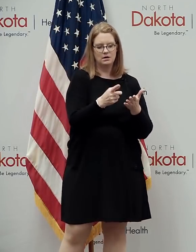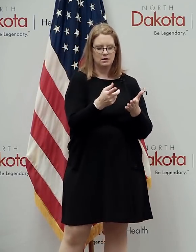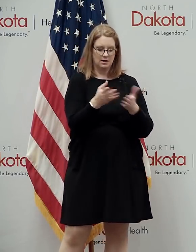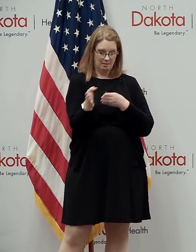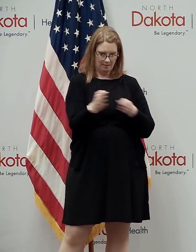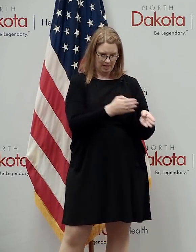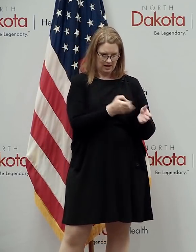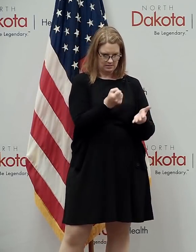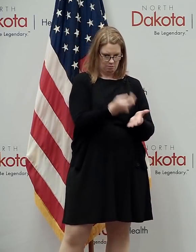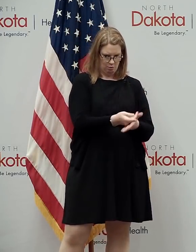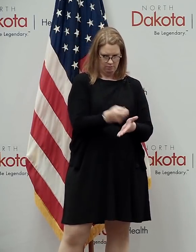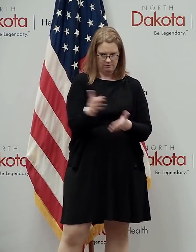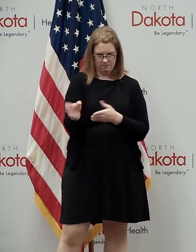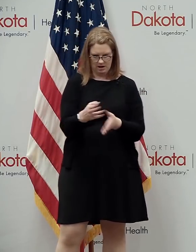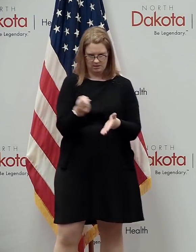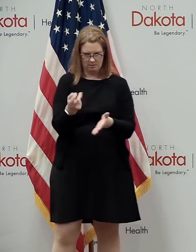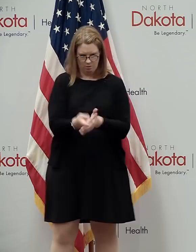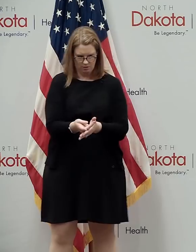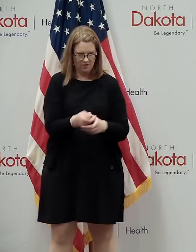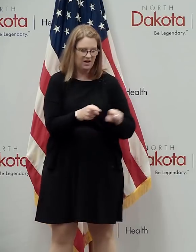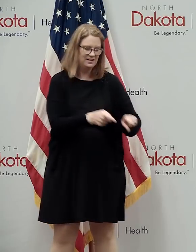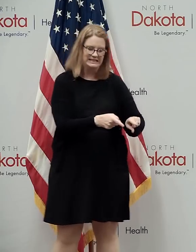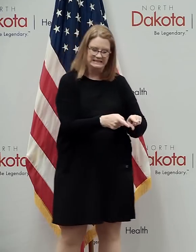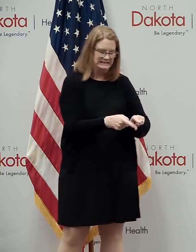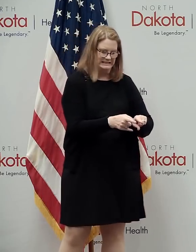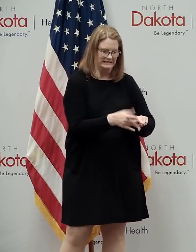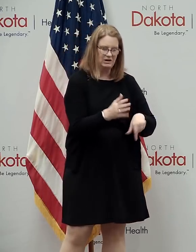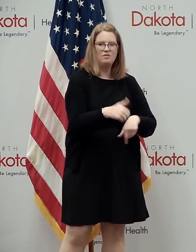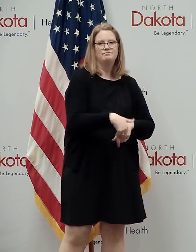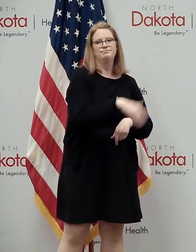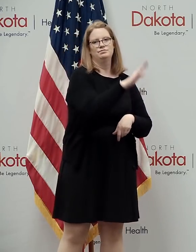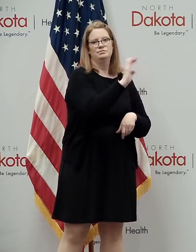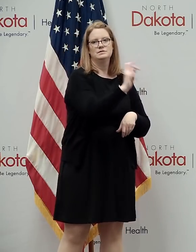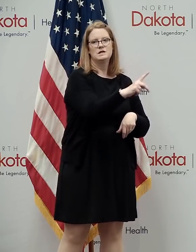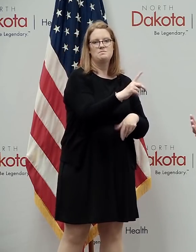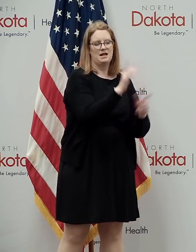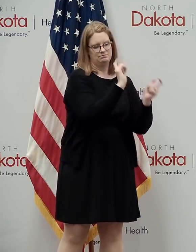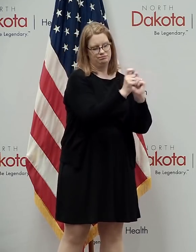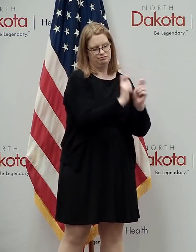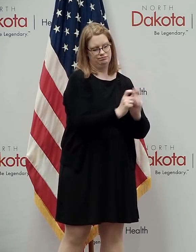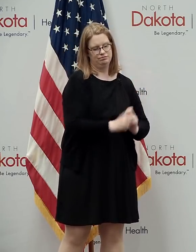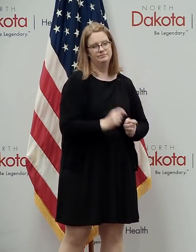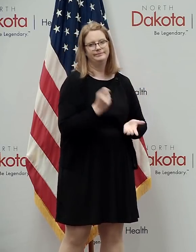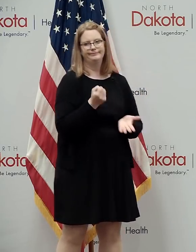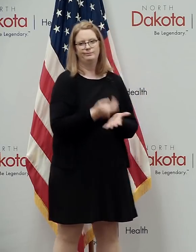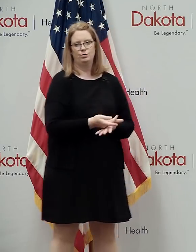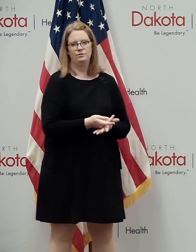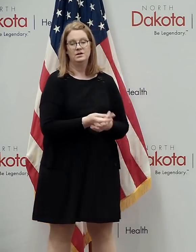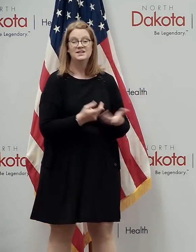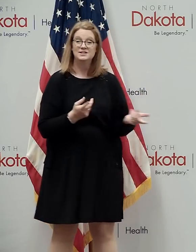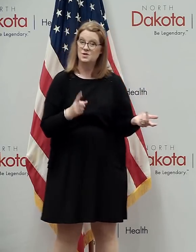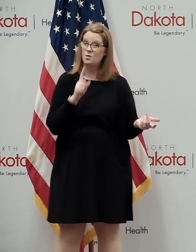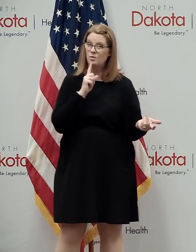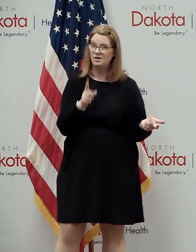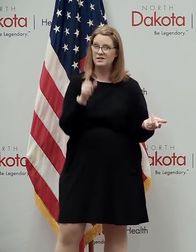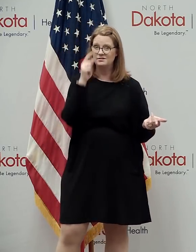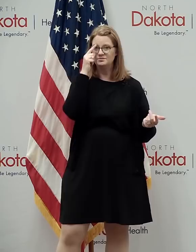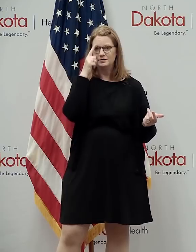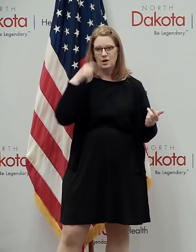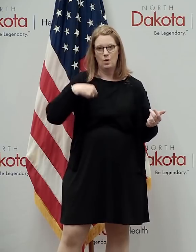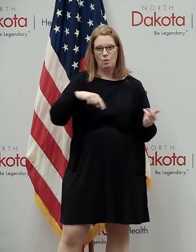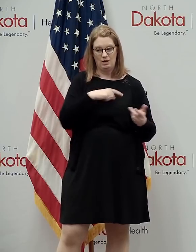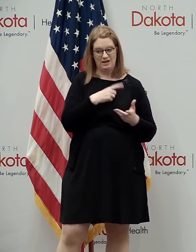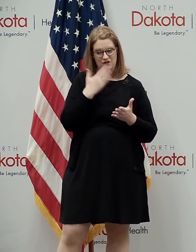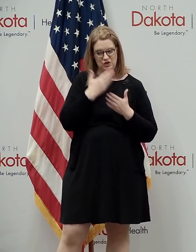the context of, if we can keep the positive low numbers, or keep the strong effort going by North Dakotans, we've got as good a shot